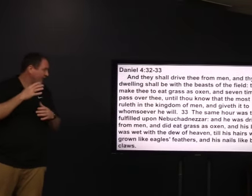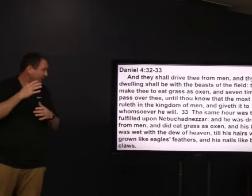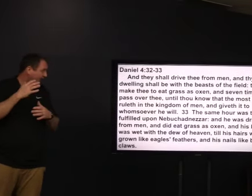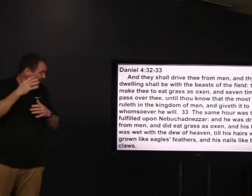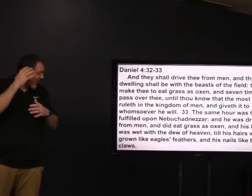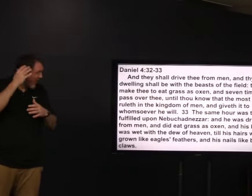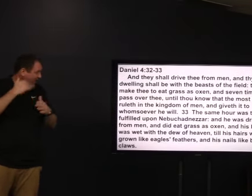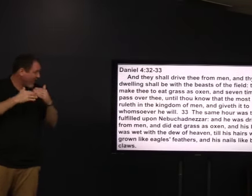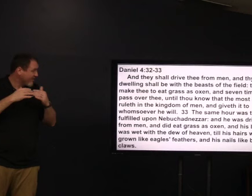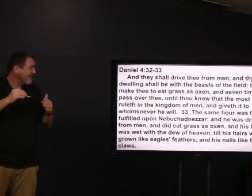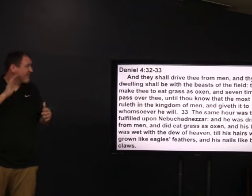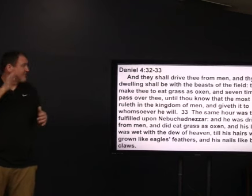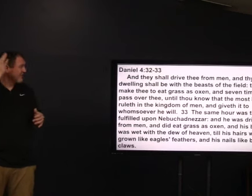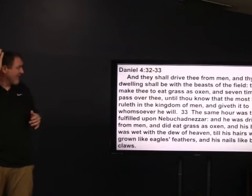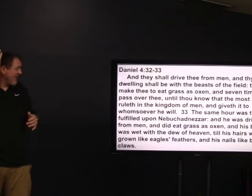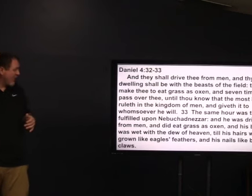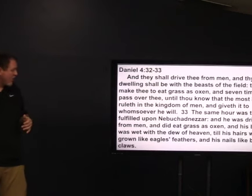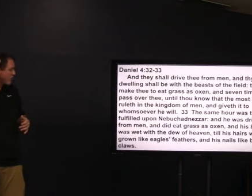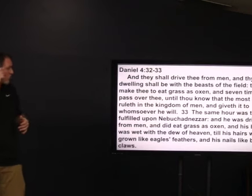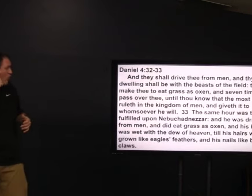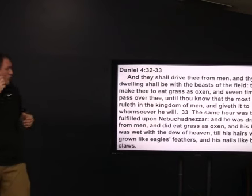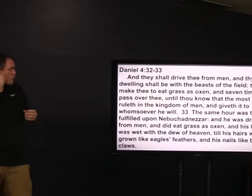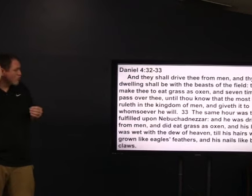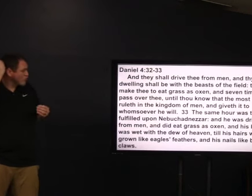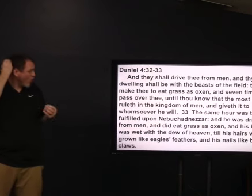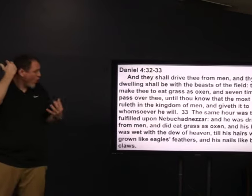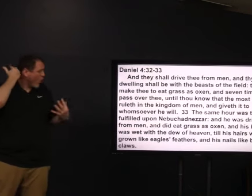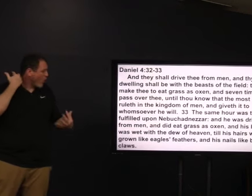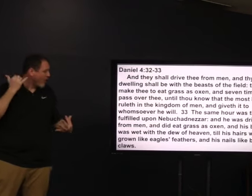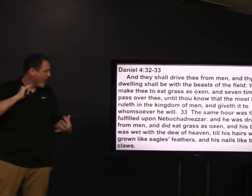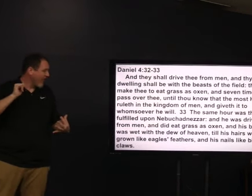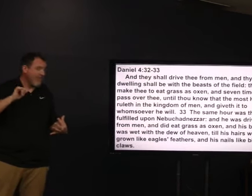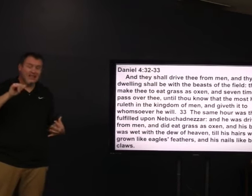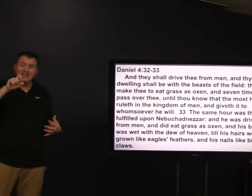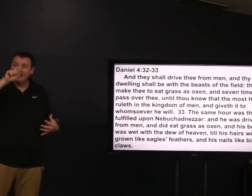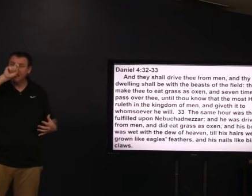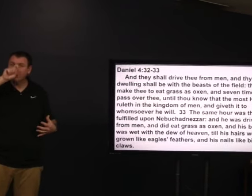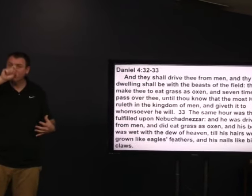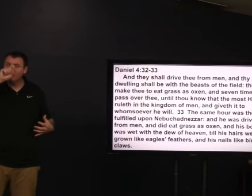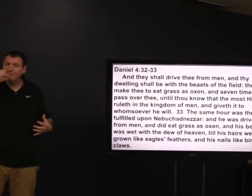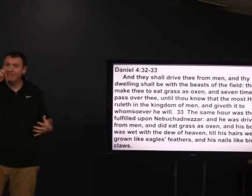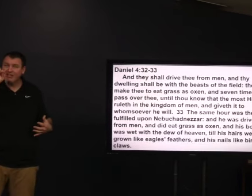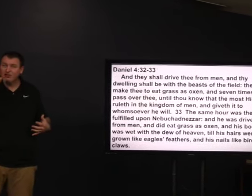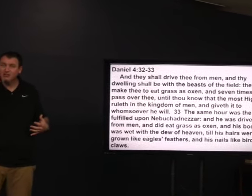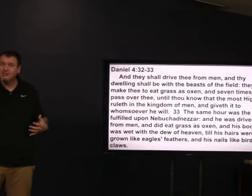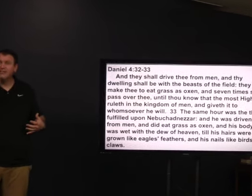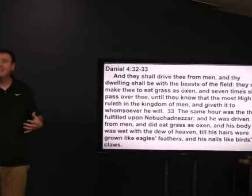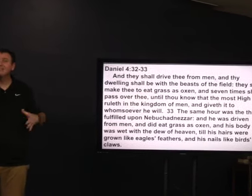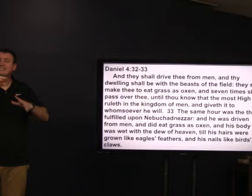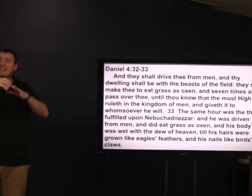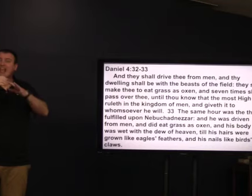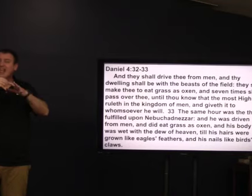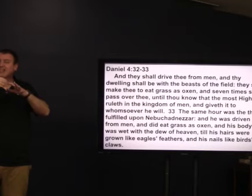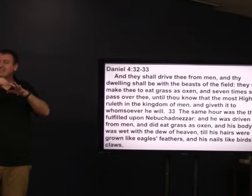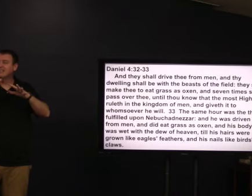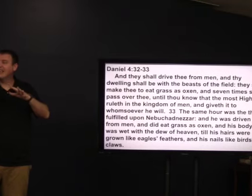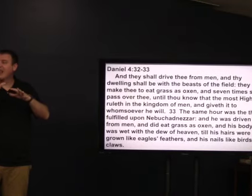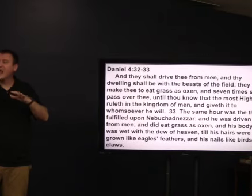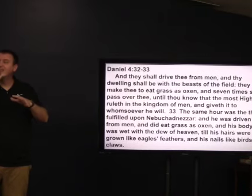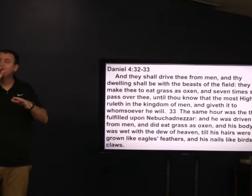and did eat grass like oxen. And his body was wet with the dew of heaven, till the hairs were grown like